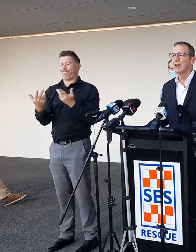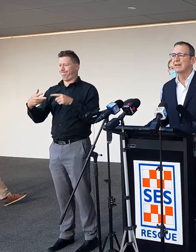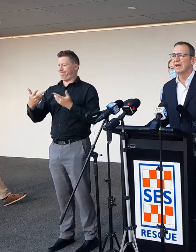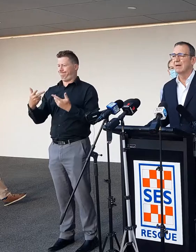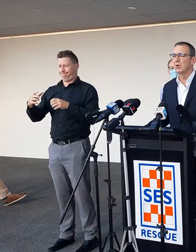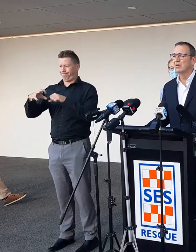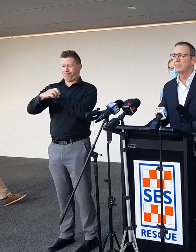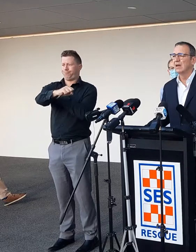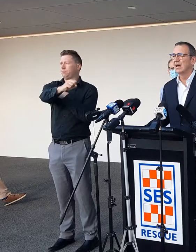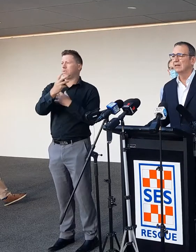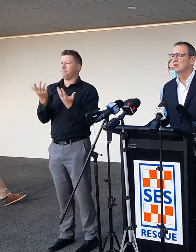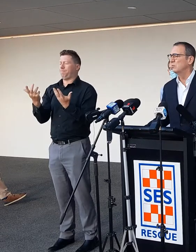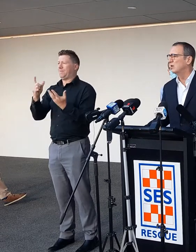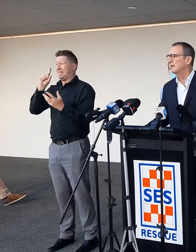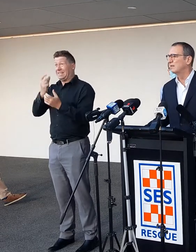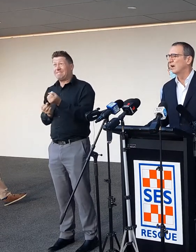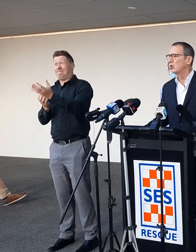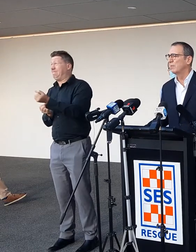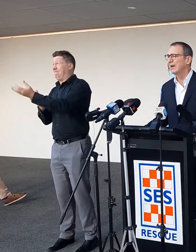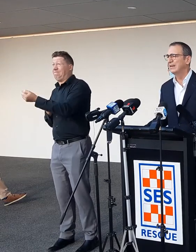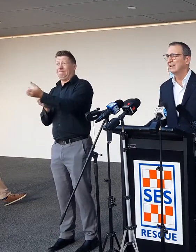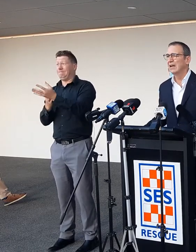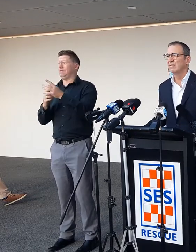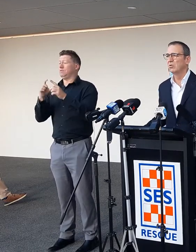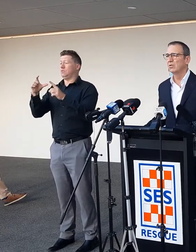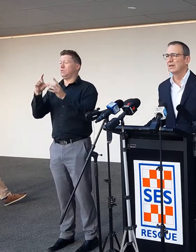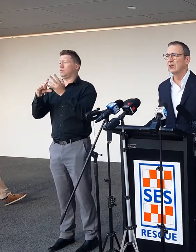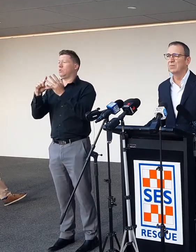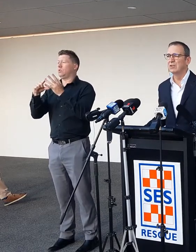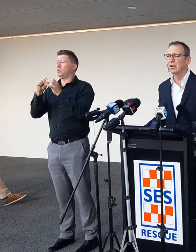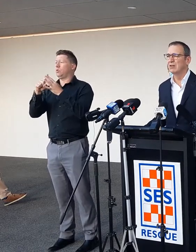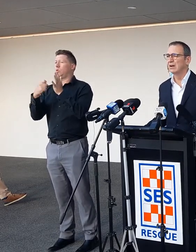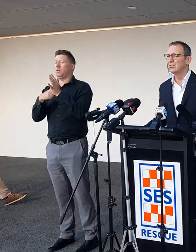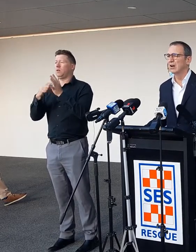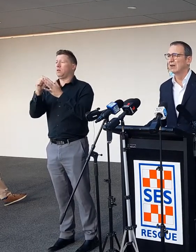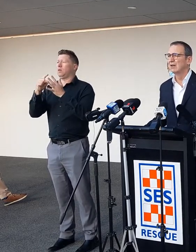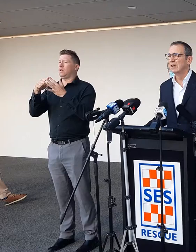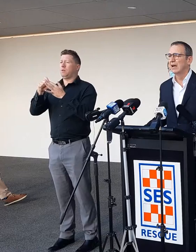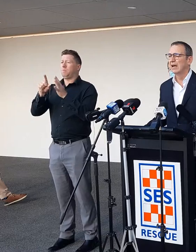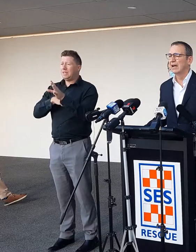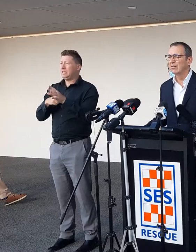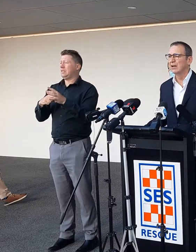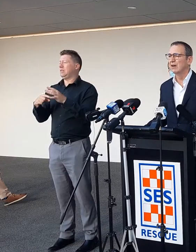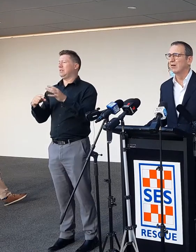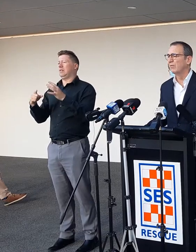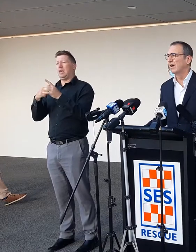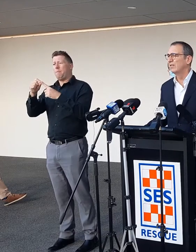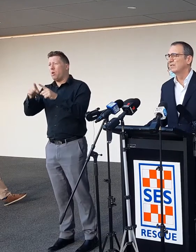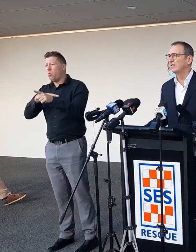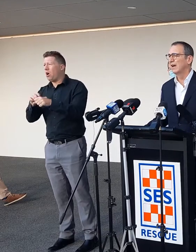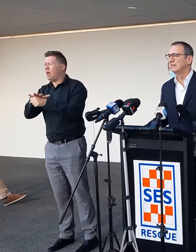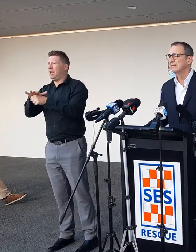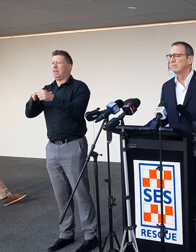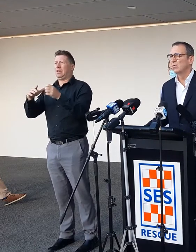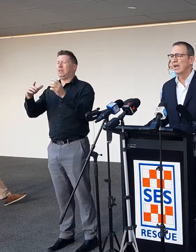of Glendambo into communities like Cooper Pedy and of course the Ananu Pitjantjatjara Yunkinjatjara area of